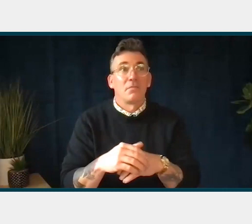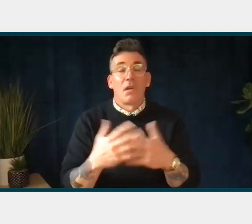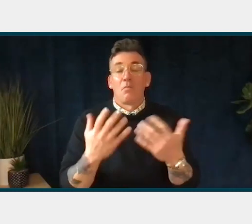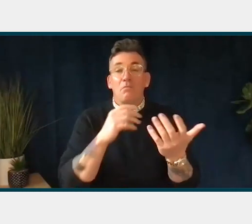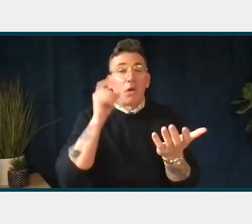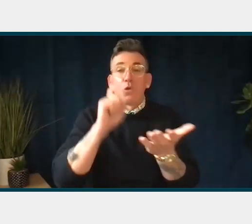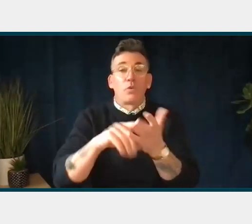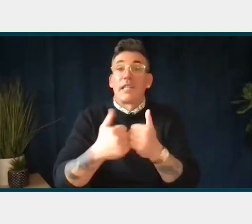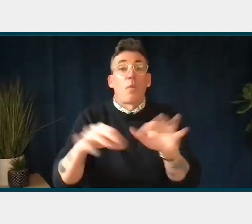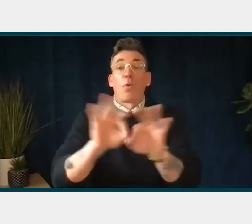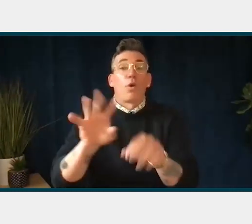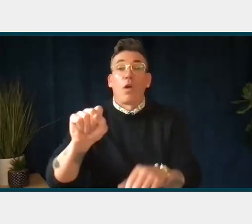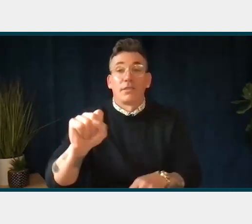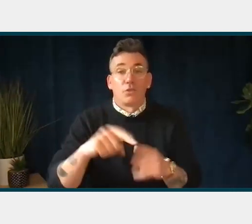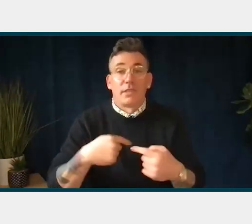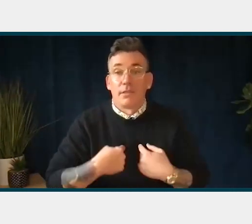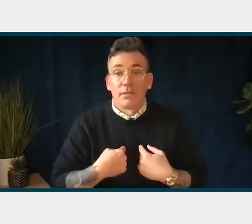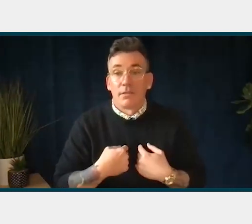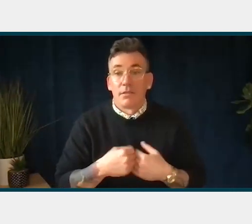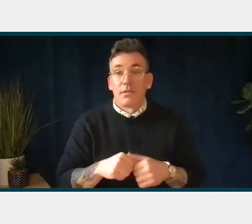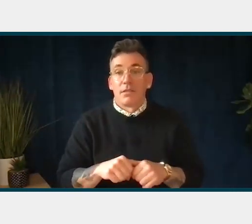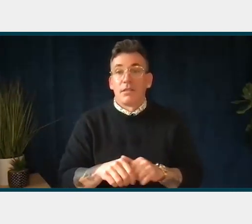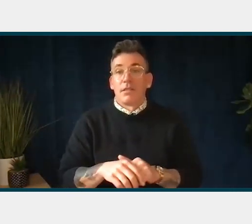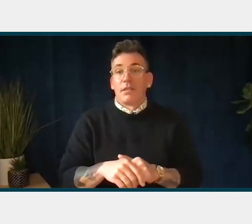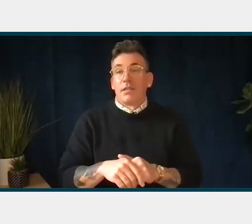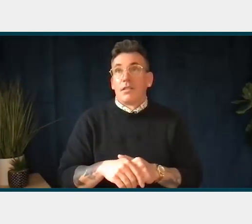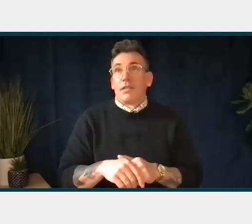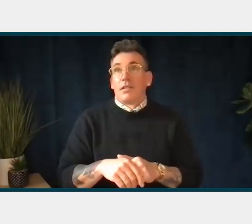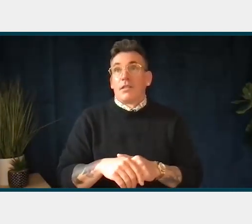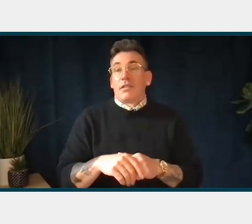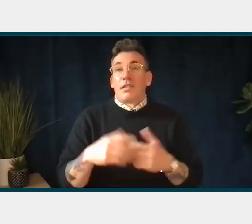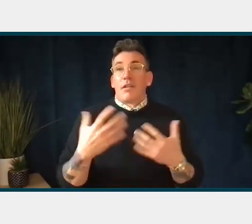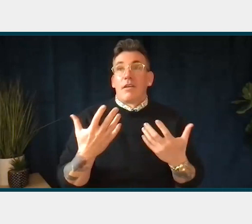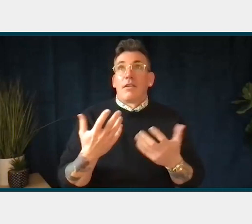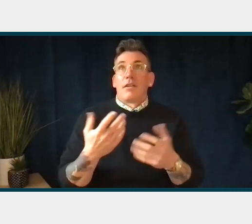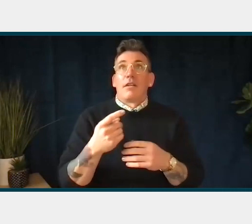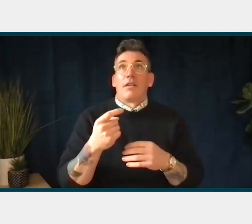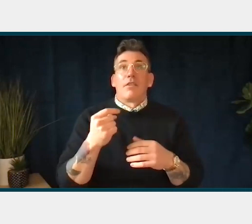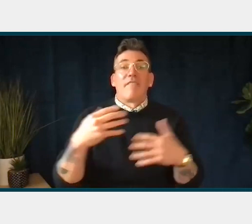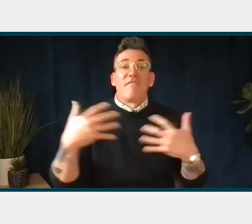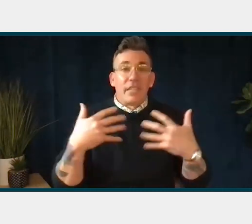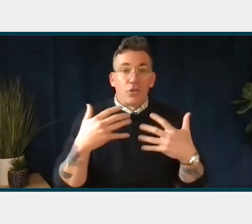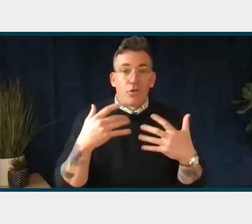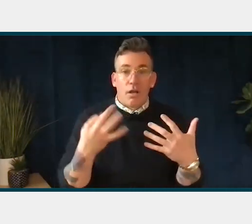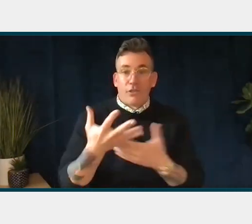will hear and think nothing of it. And they didn't realize how important it was for me.